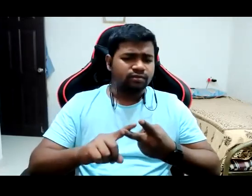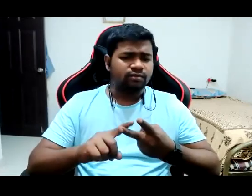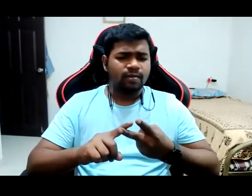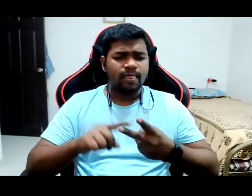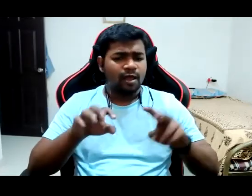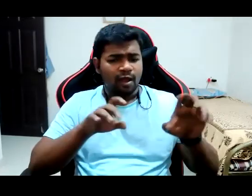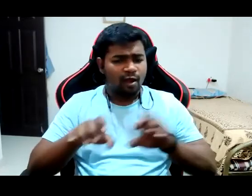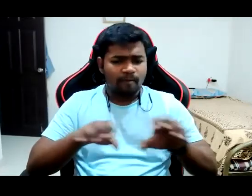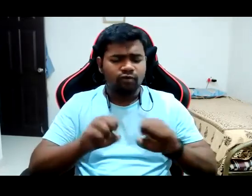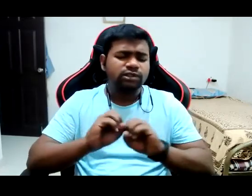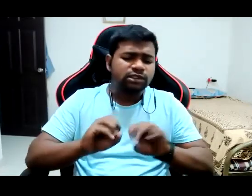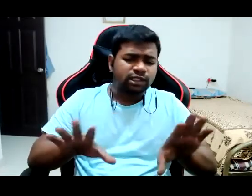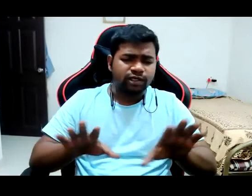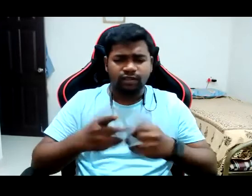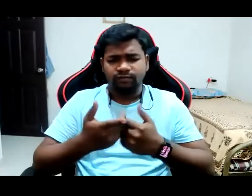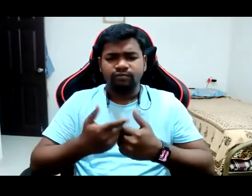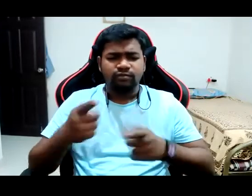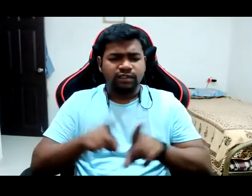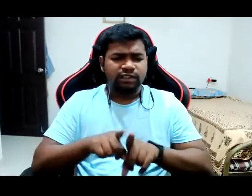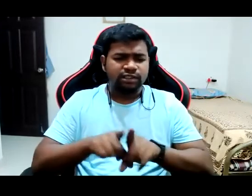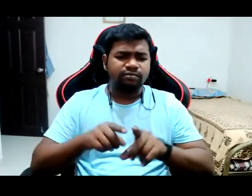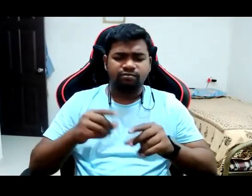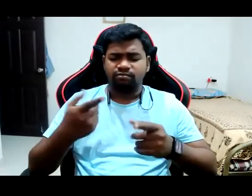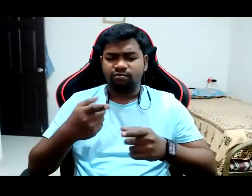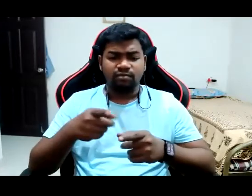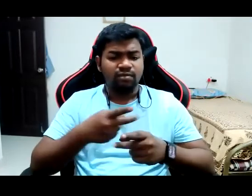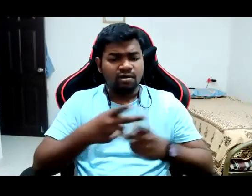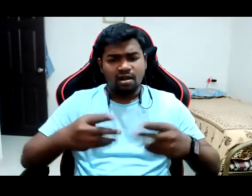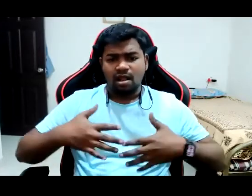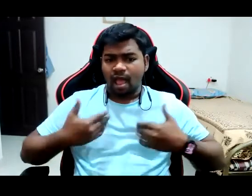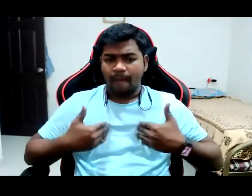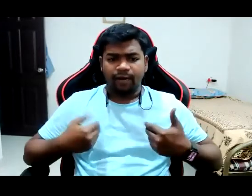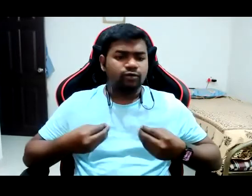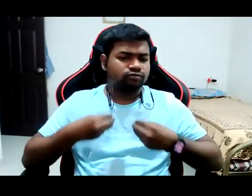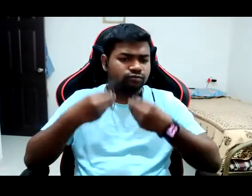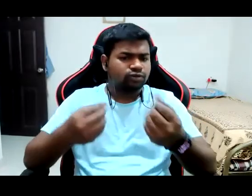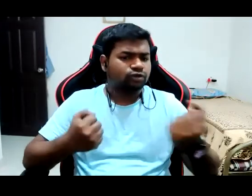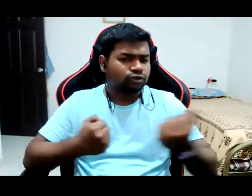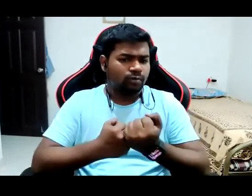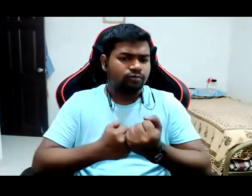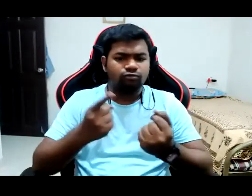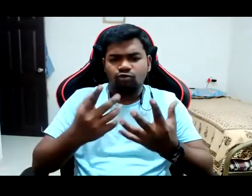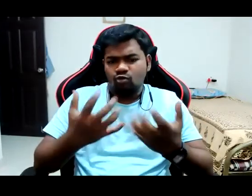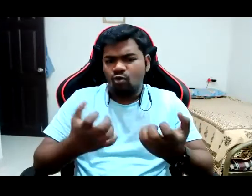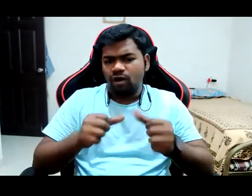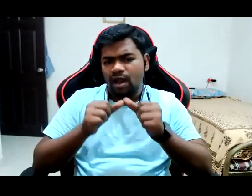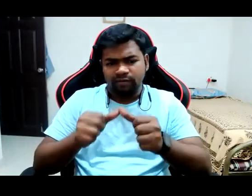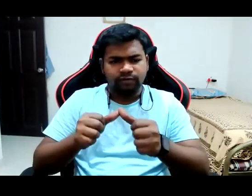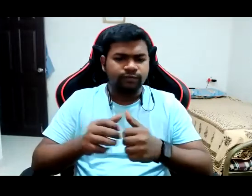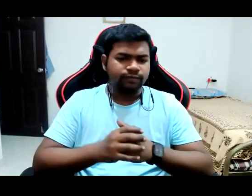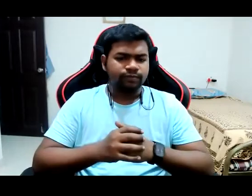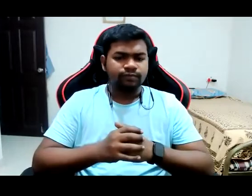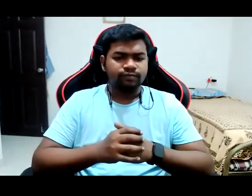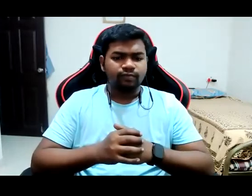computing in general, or whether that is just brainstorming help. More than happy to provide any support or guidance as needed. Both when I